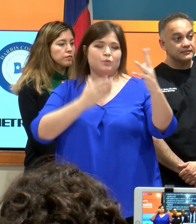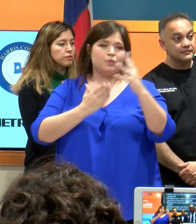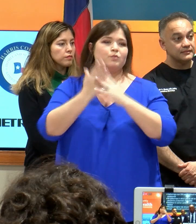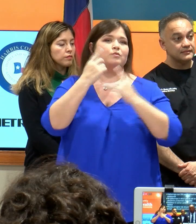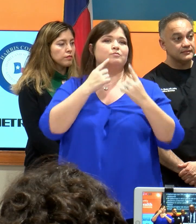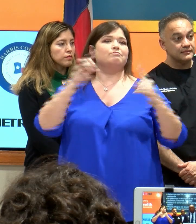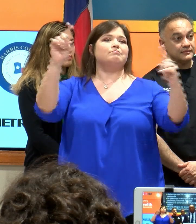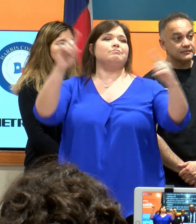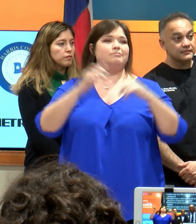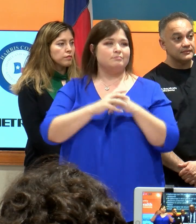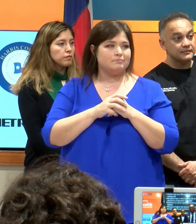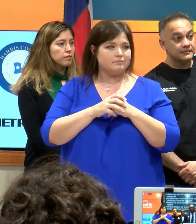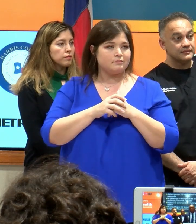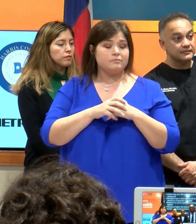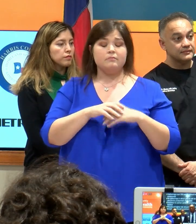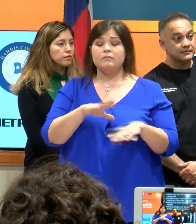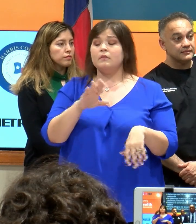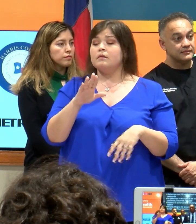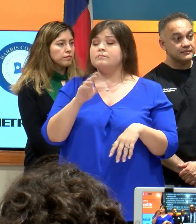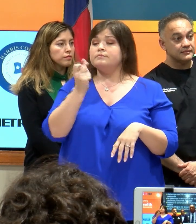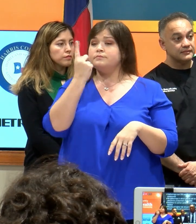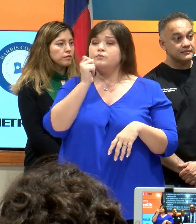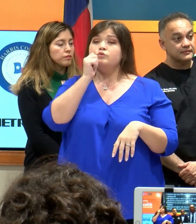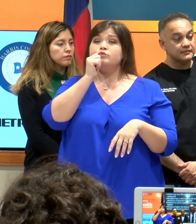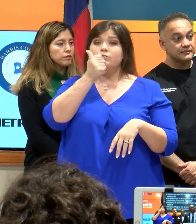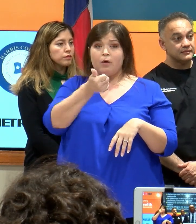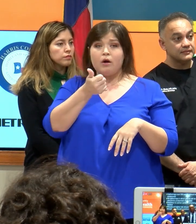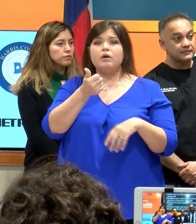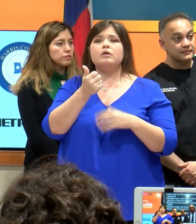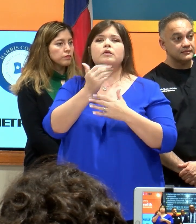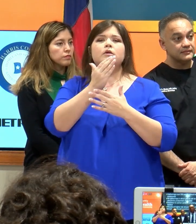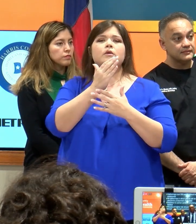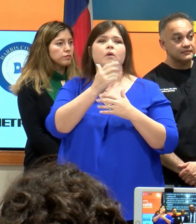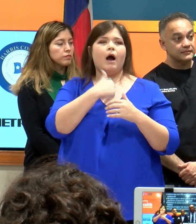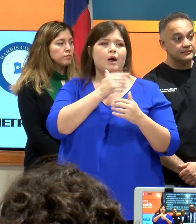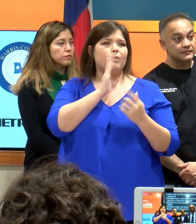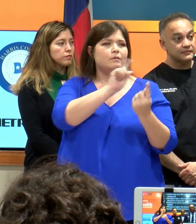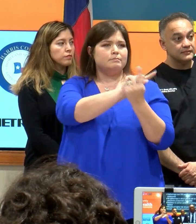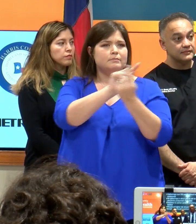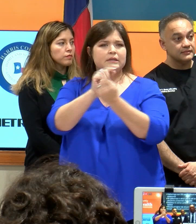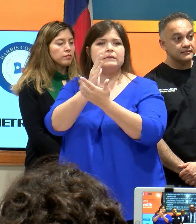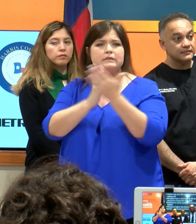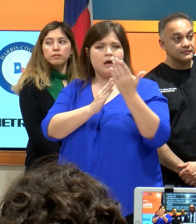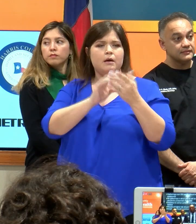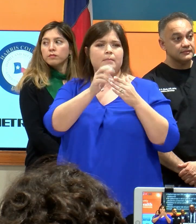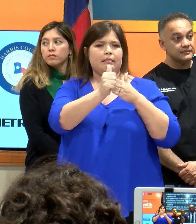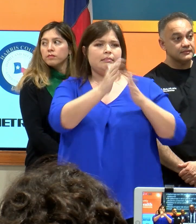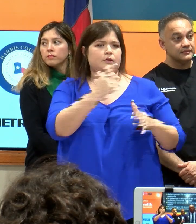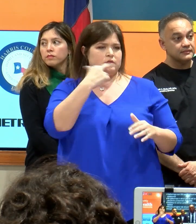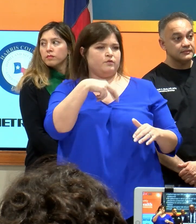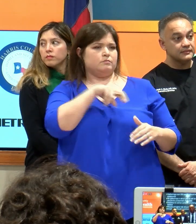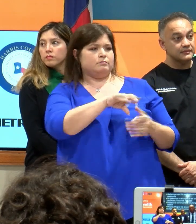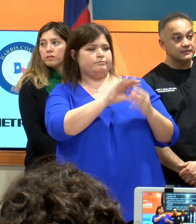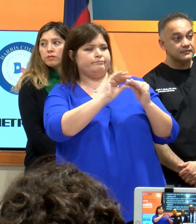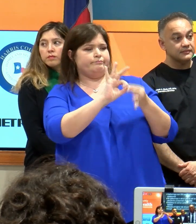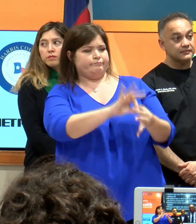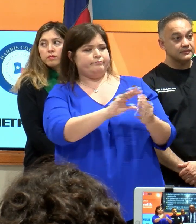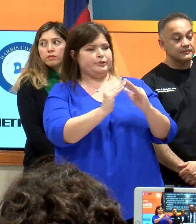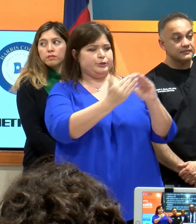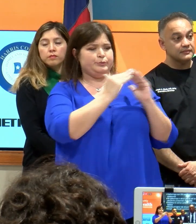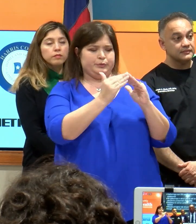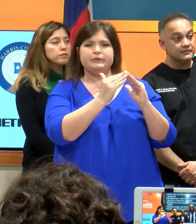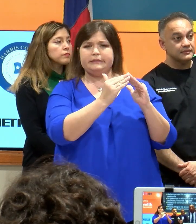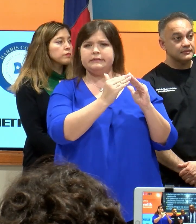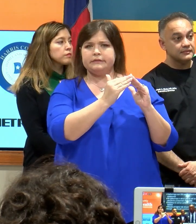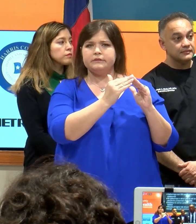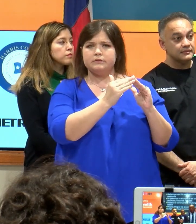then tomorrow, I know I'm going to be meeting with some of the leaders in the faith-based community as we move forward. Because when